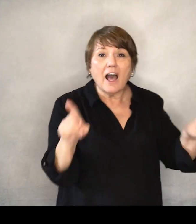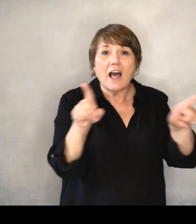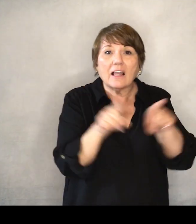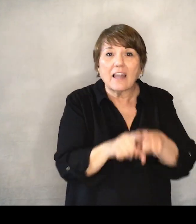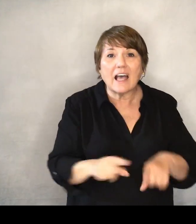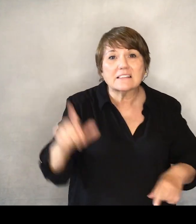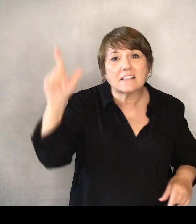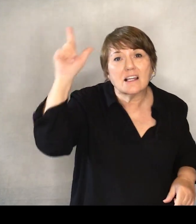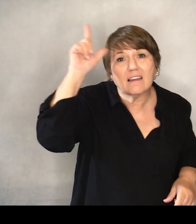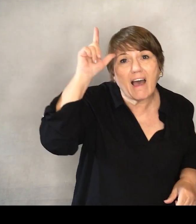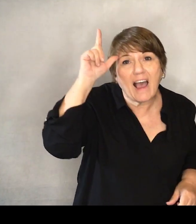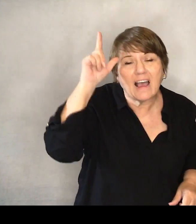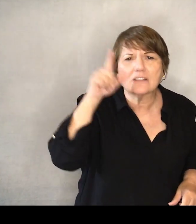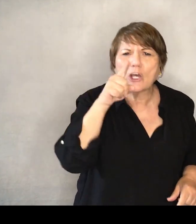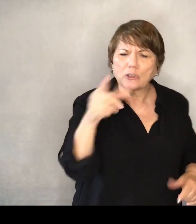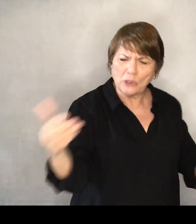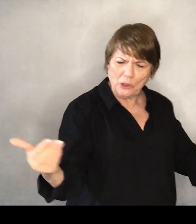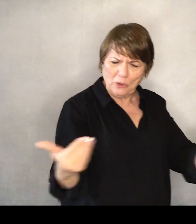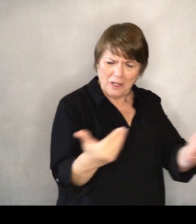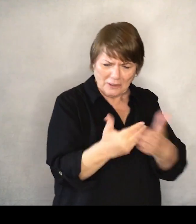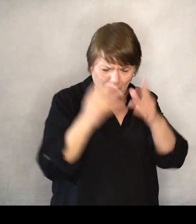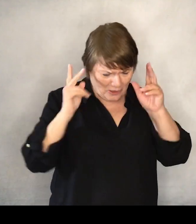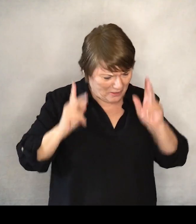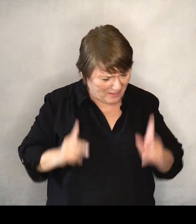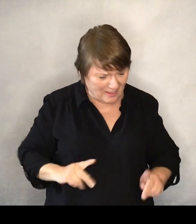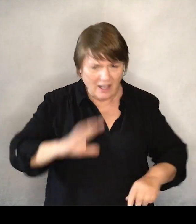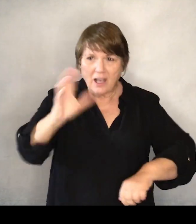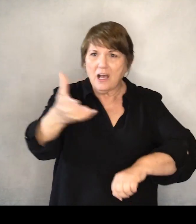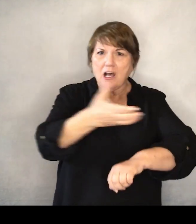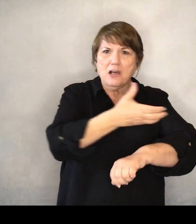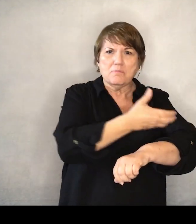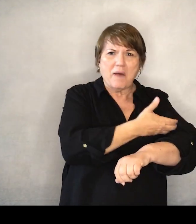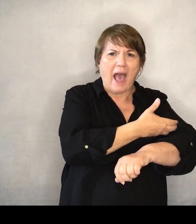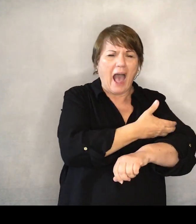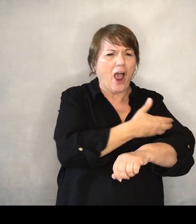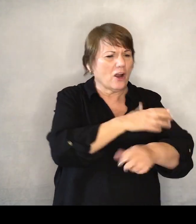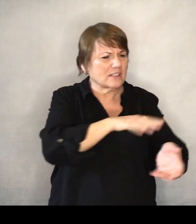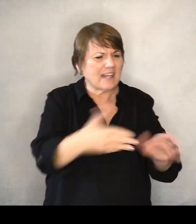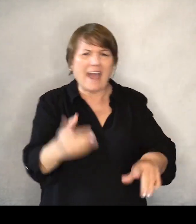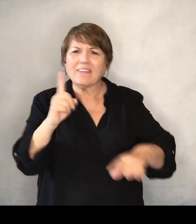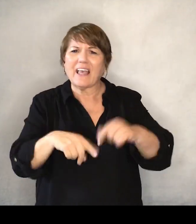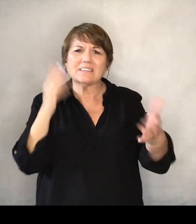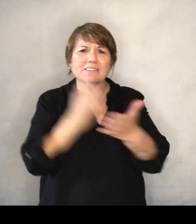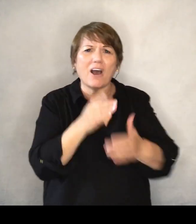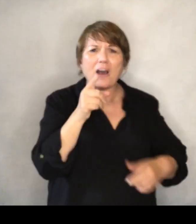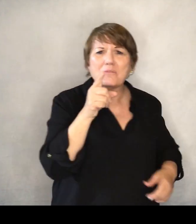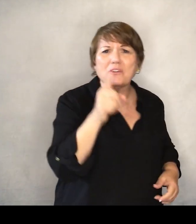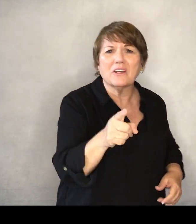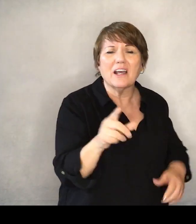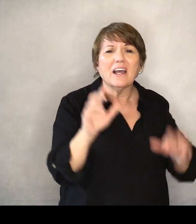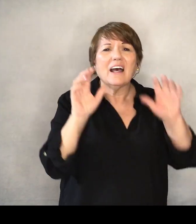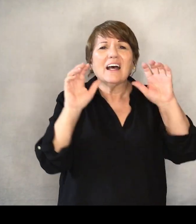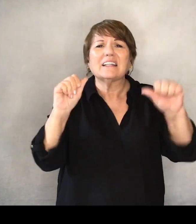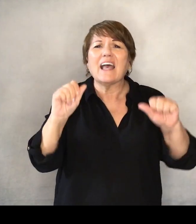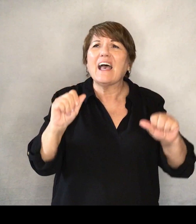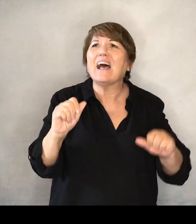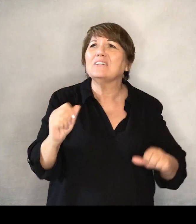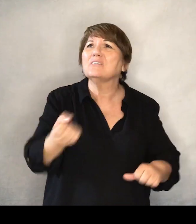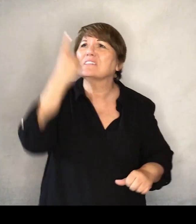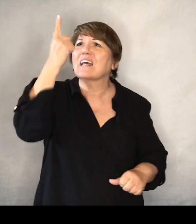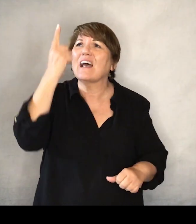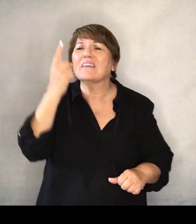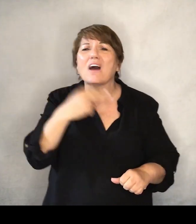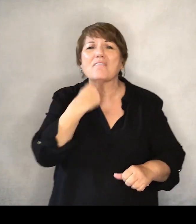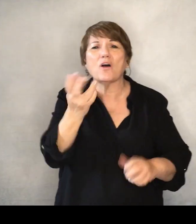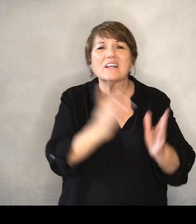Lord Lazarus, your brand new power of death couldn't hold you. Can't you hear the voice